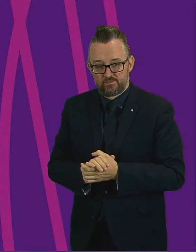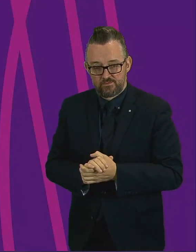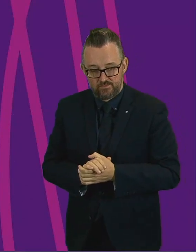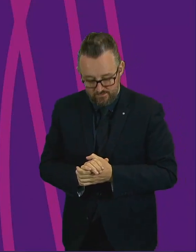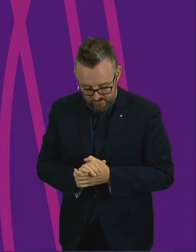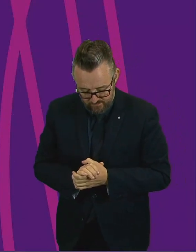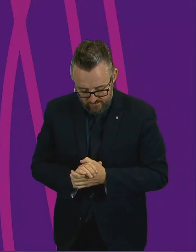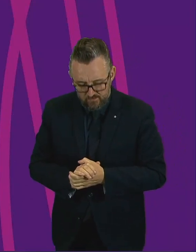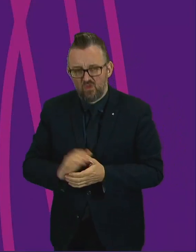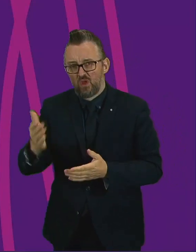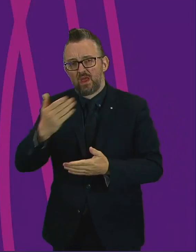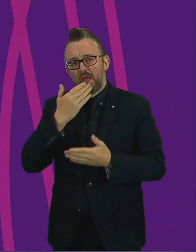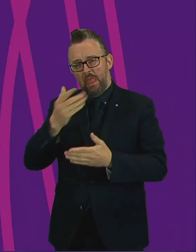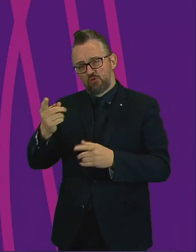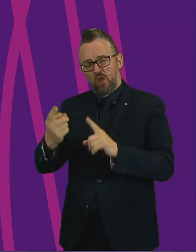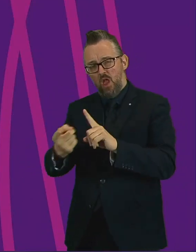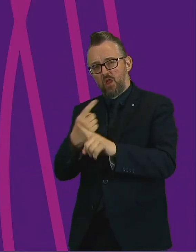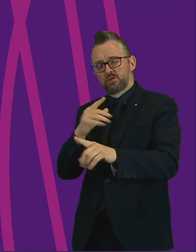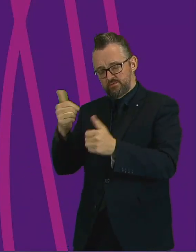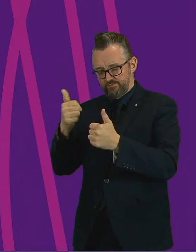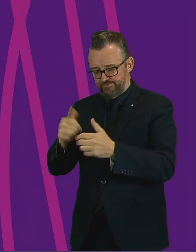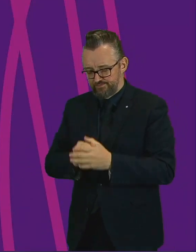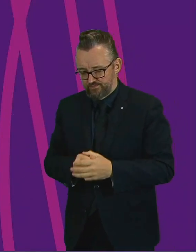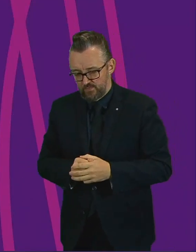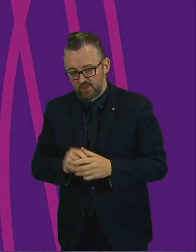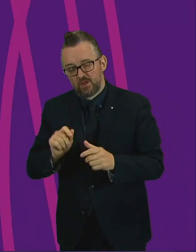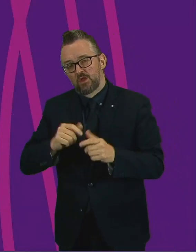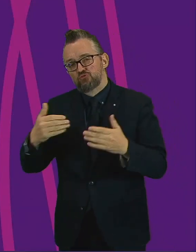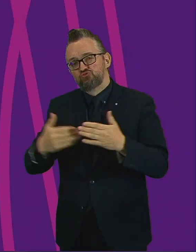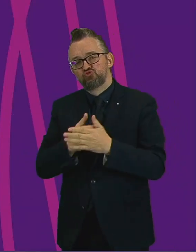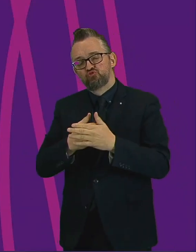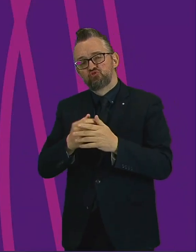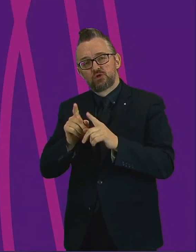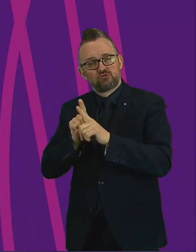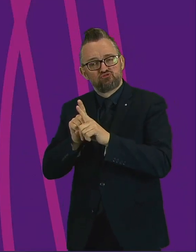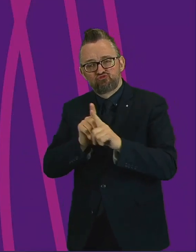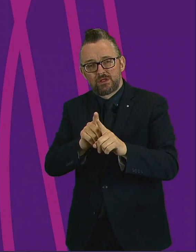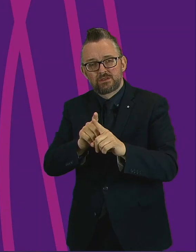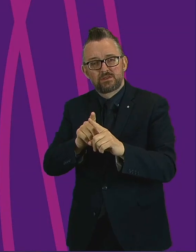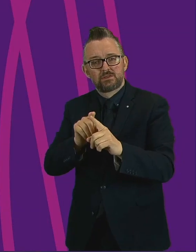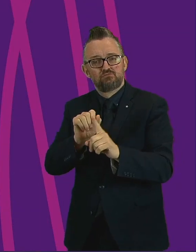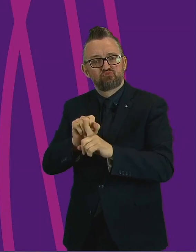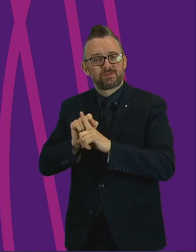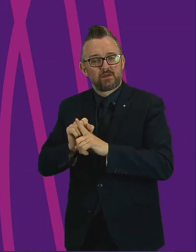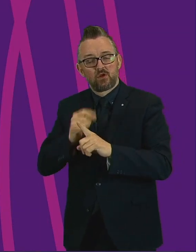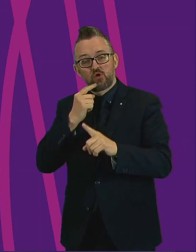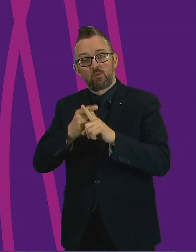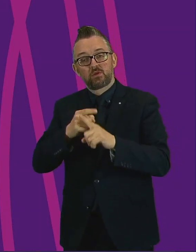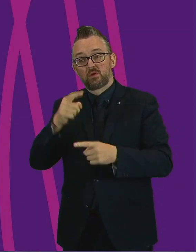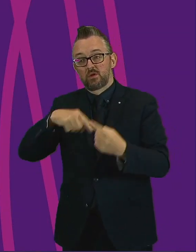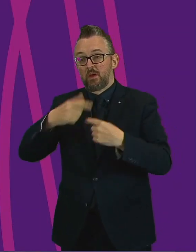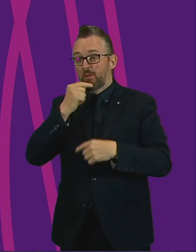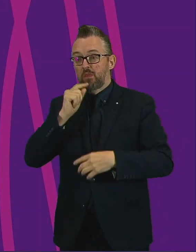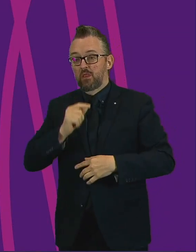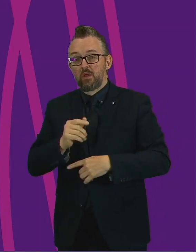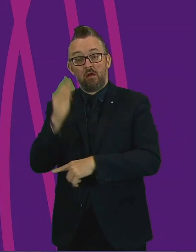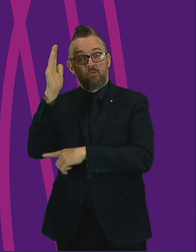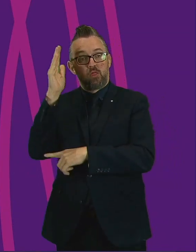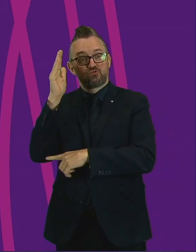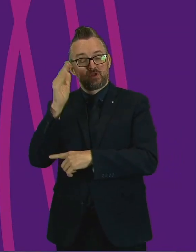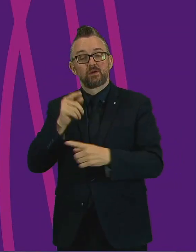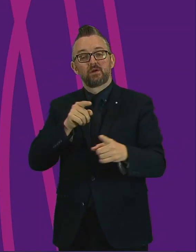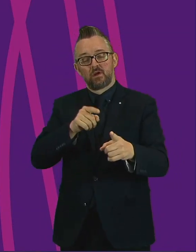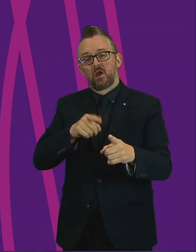Thank the First Minister for that answer. The new Trace and Protect system is wholly dependent on voluntary compliance. Hugh